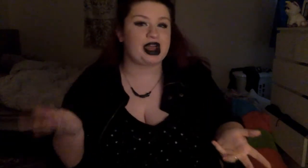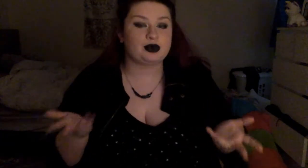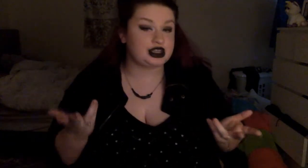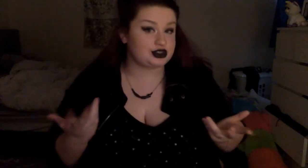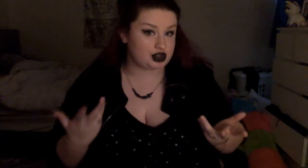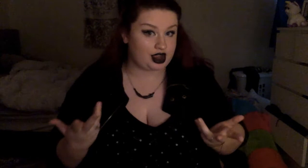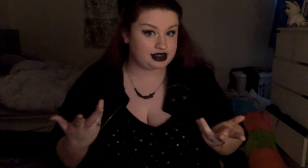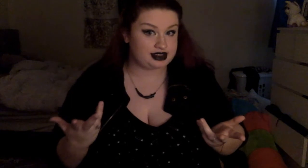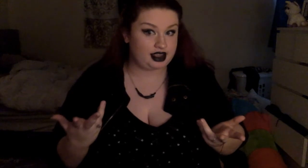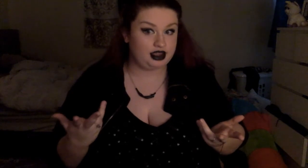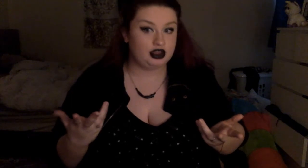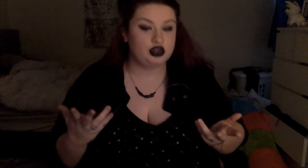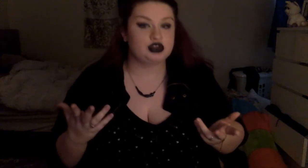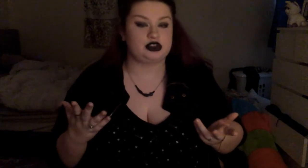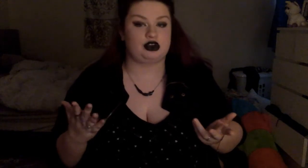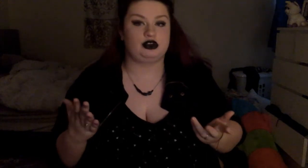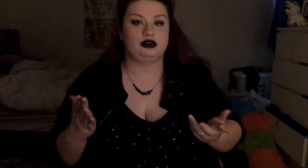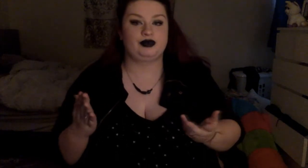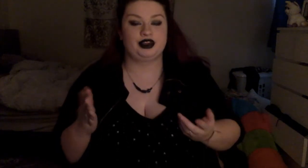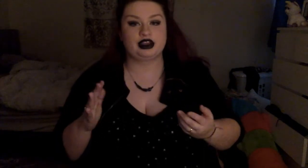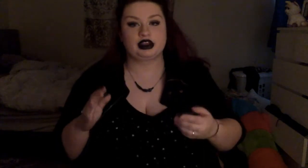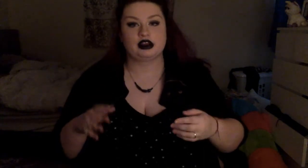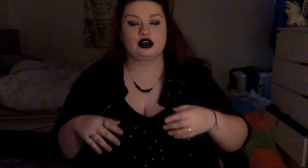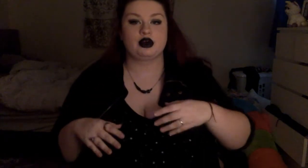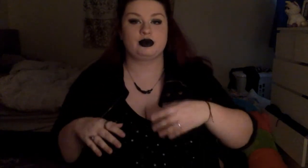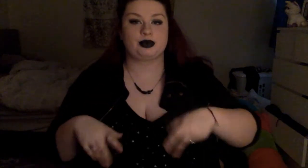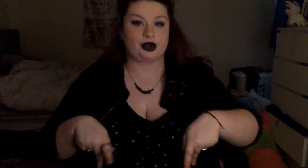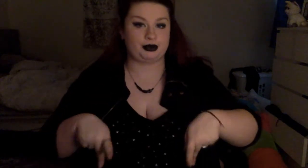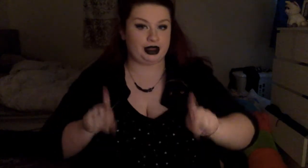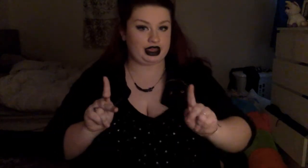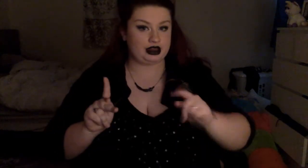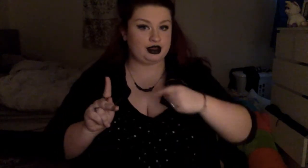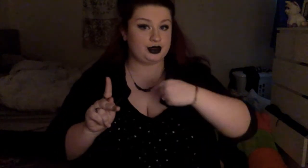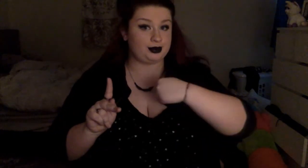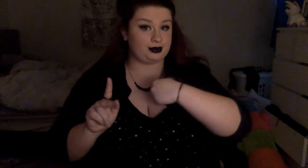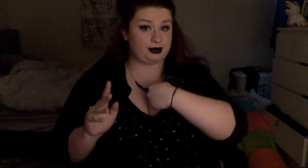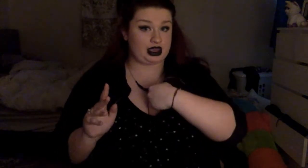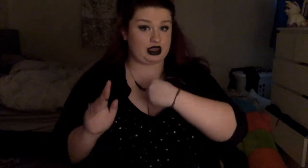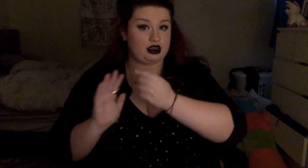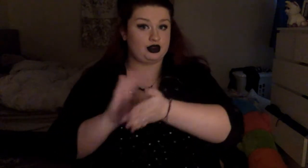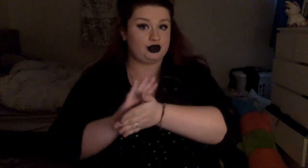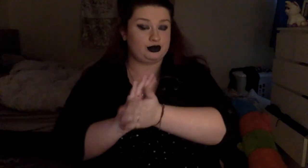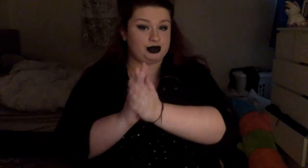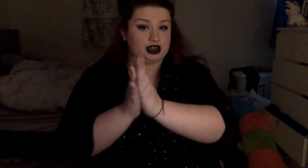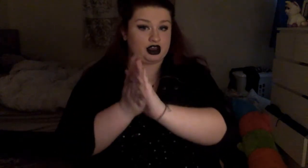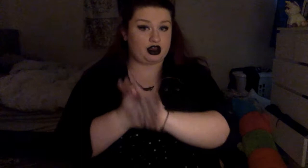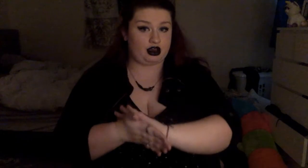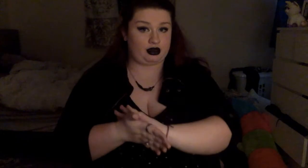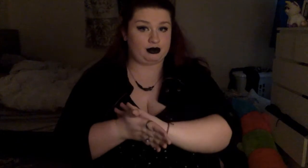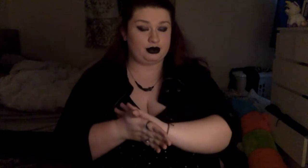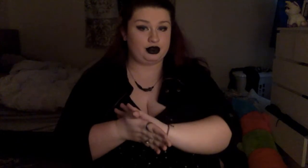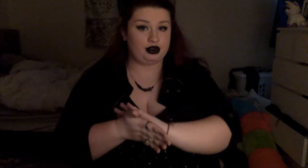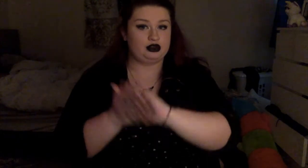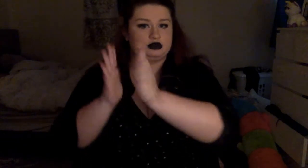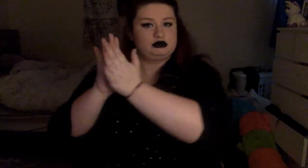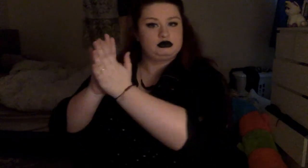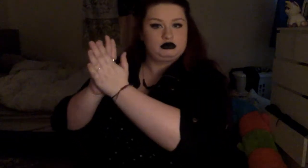what he's trying to say. So, permit me become